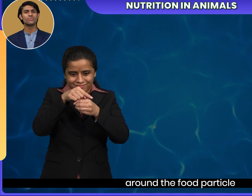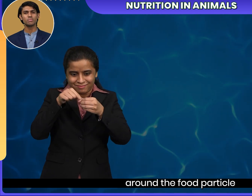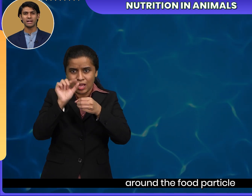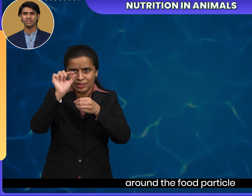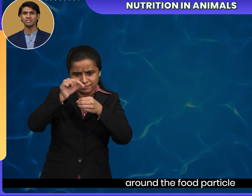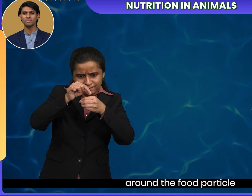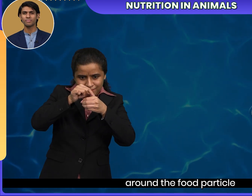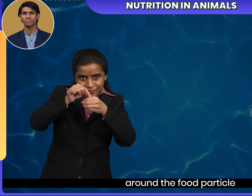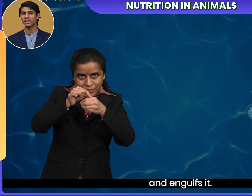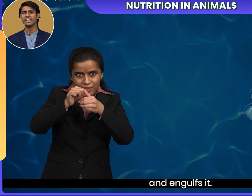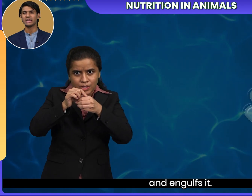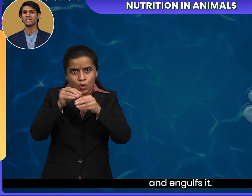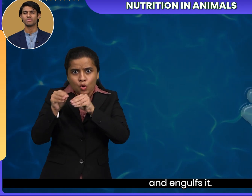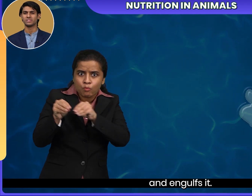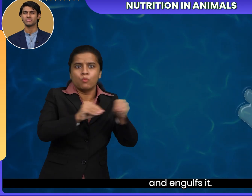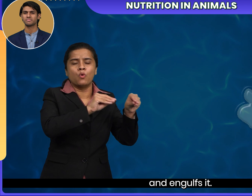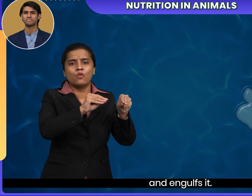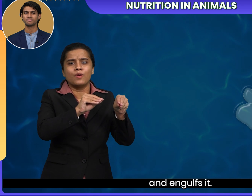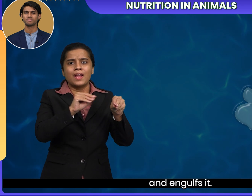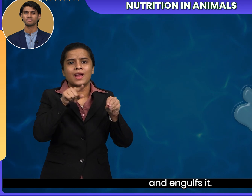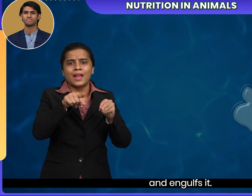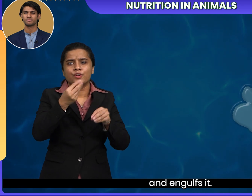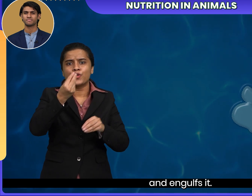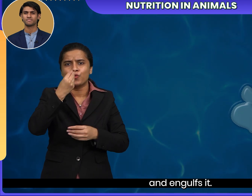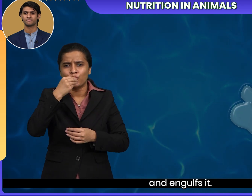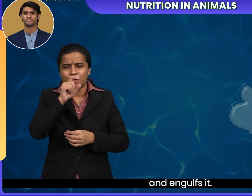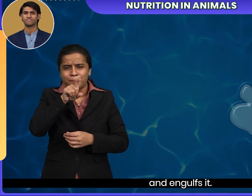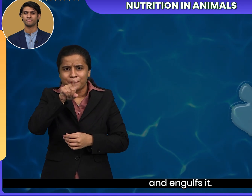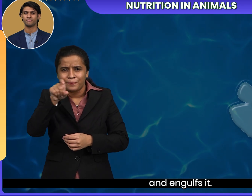around the food particle and engulfs it.